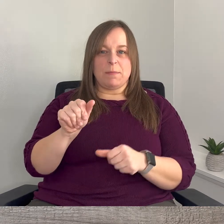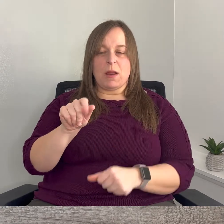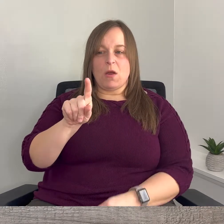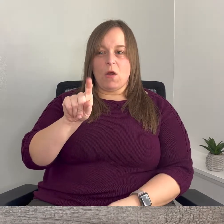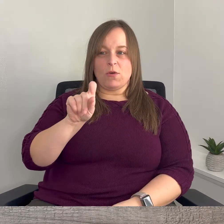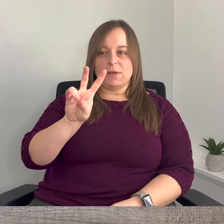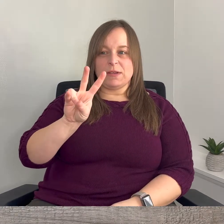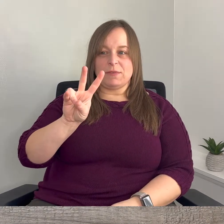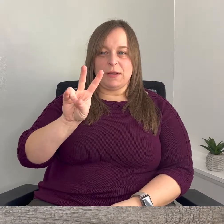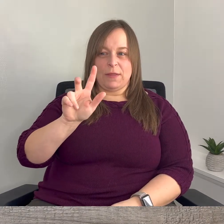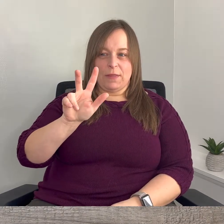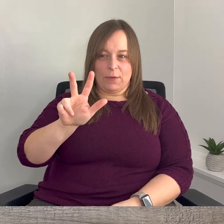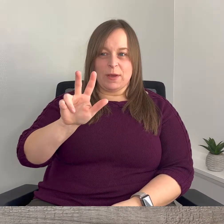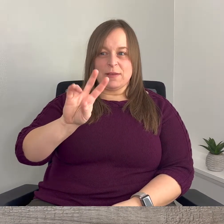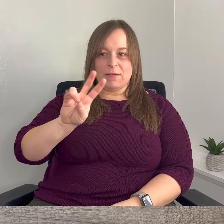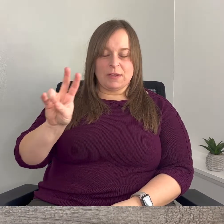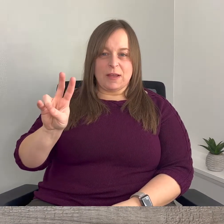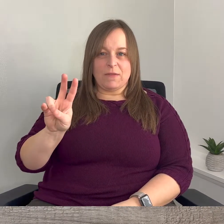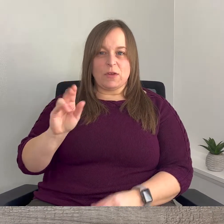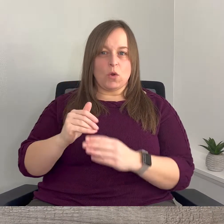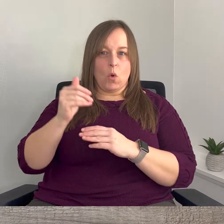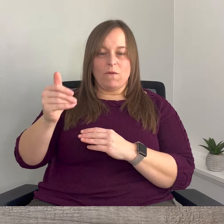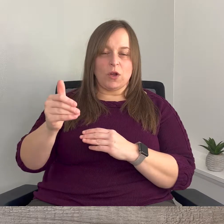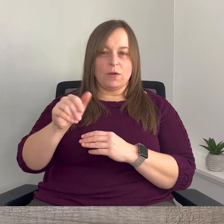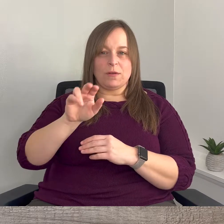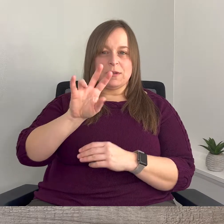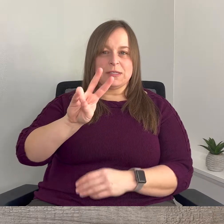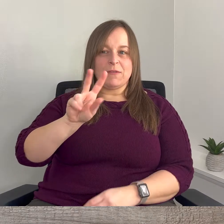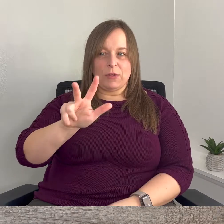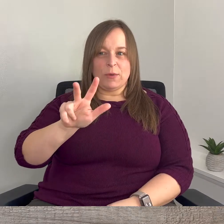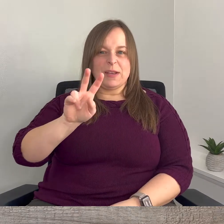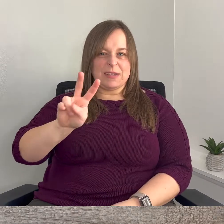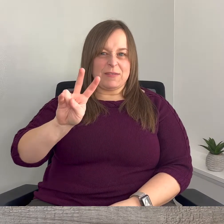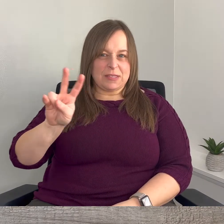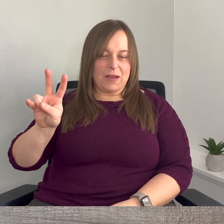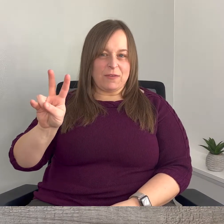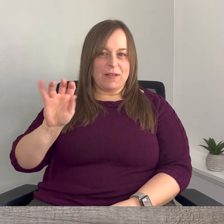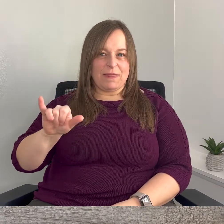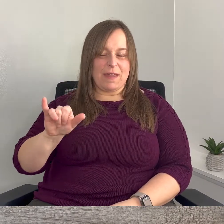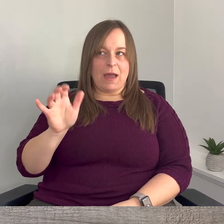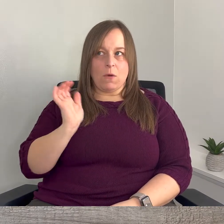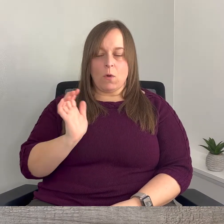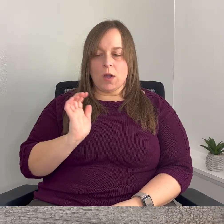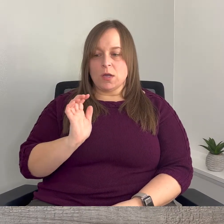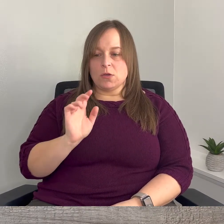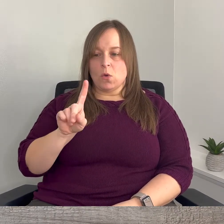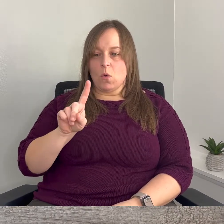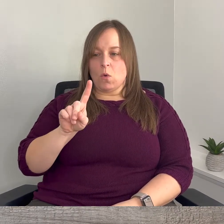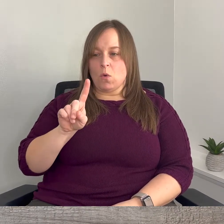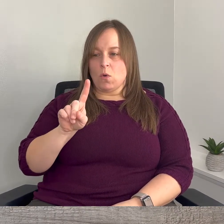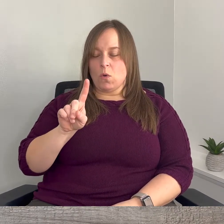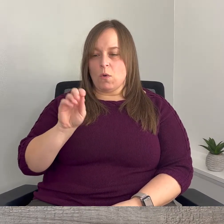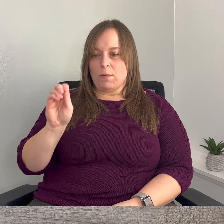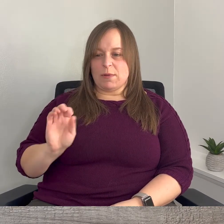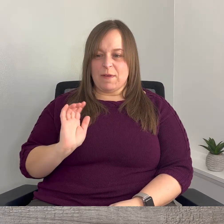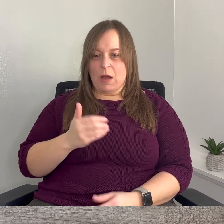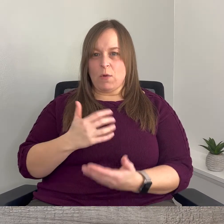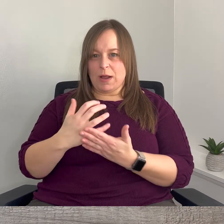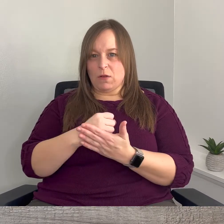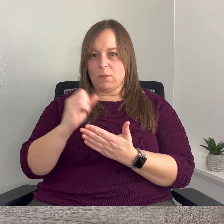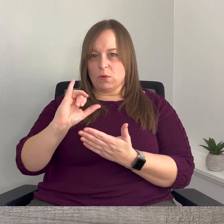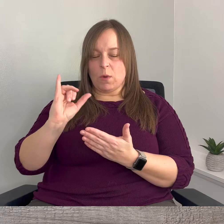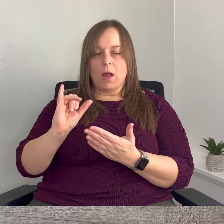$100 and we spent $173.77. So we were over $73.77, and that was